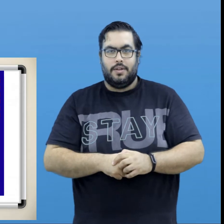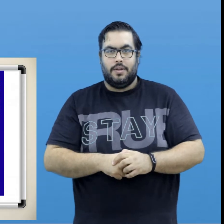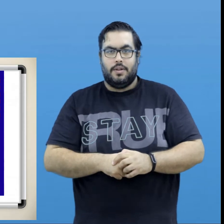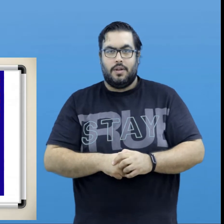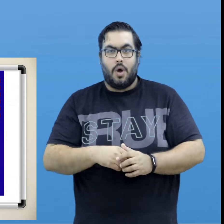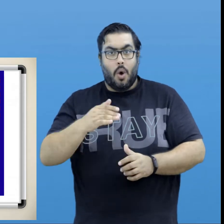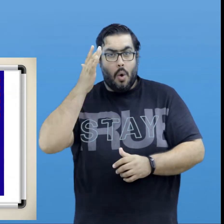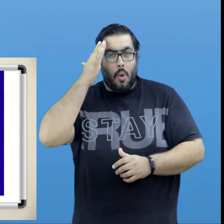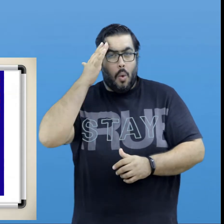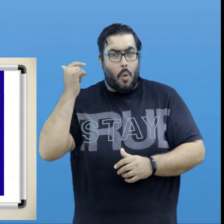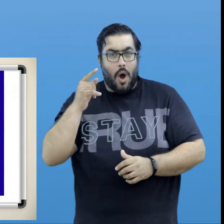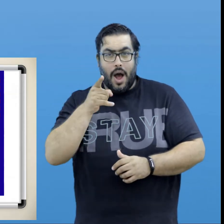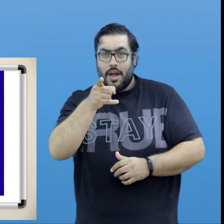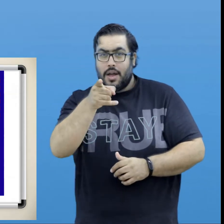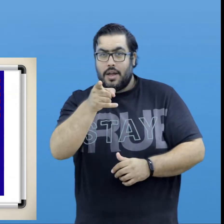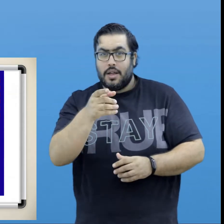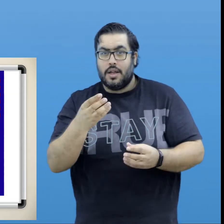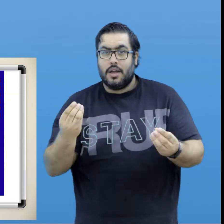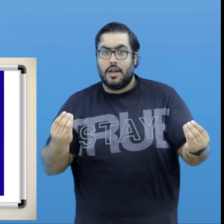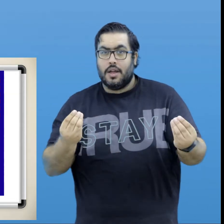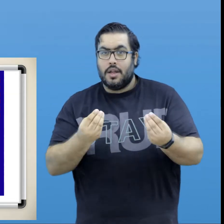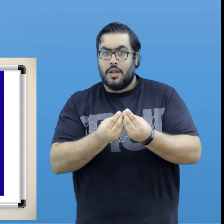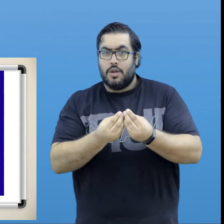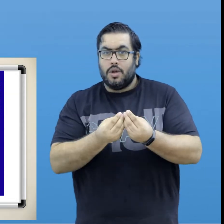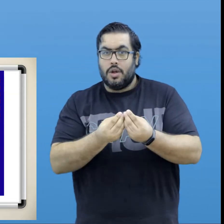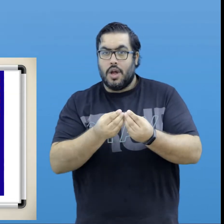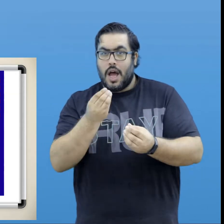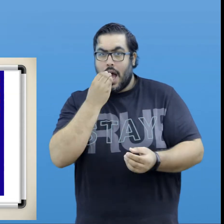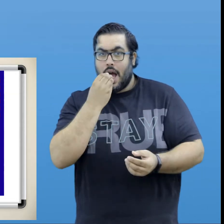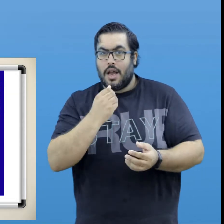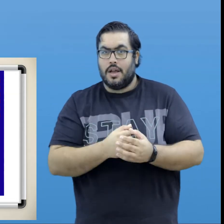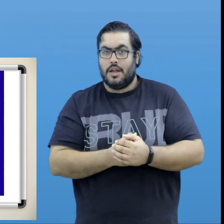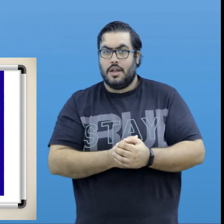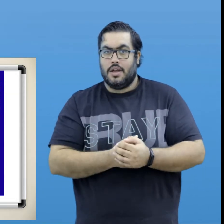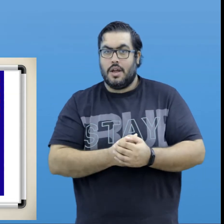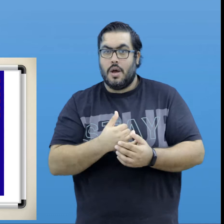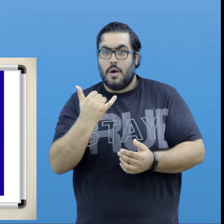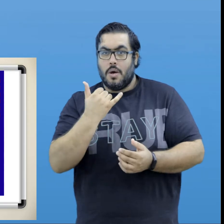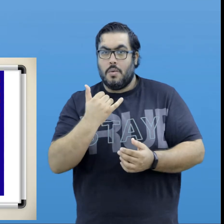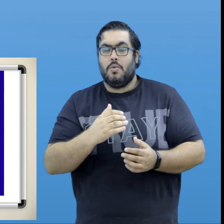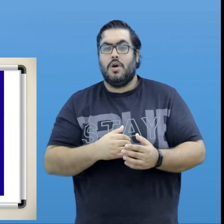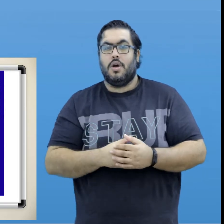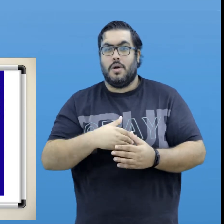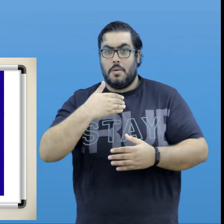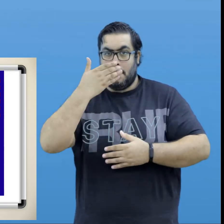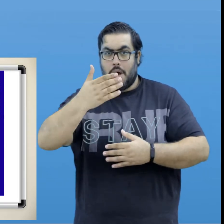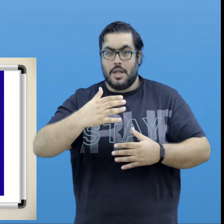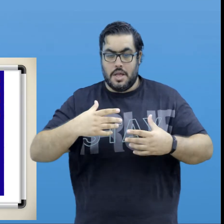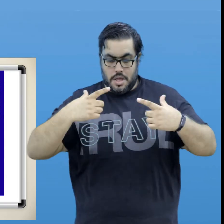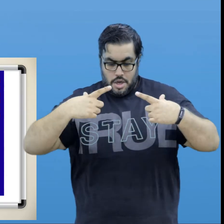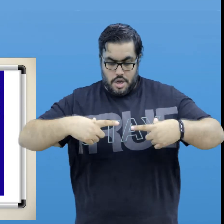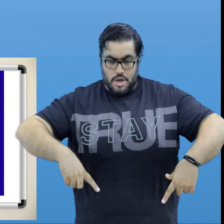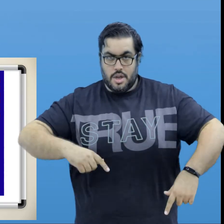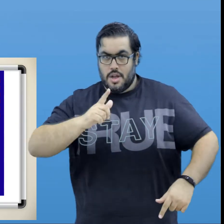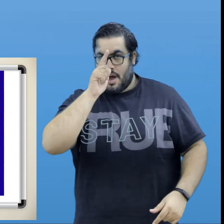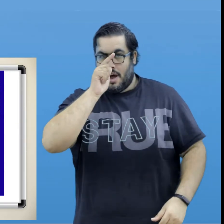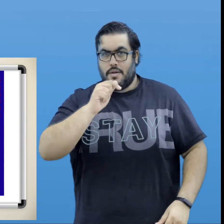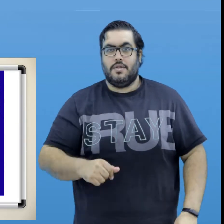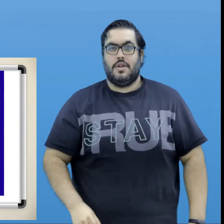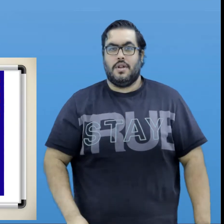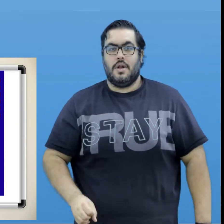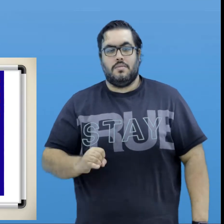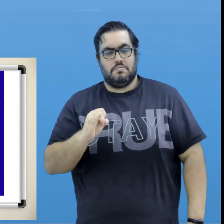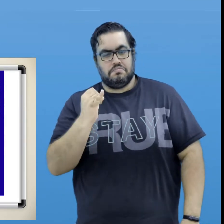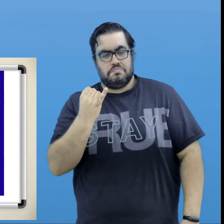can you add to your daily diet to be in a good shape? I'll give you a few seconds to think about it, then we'll take the